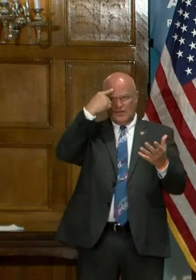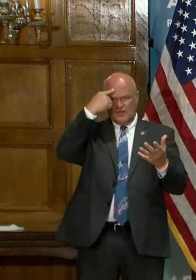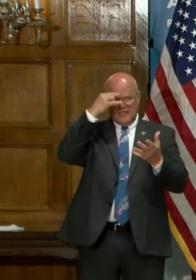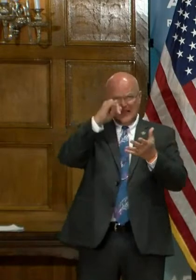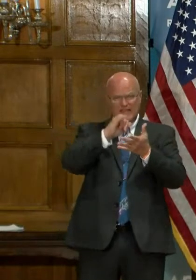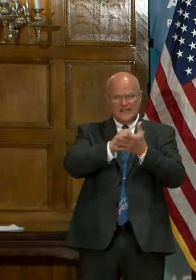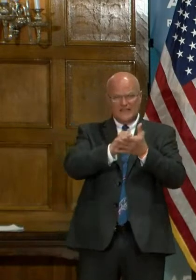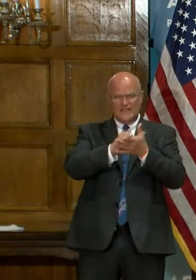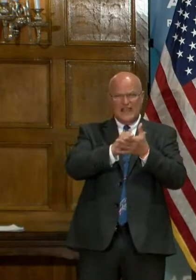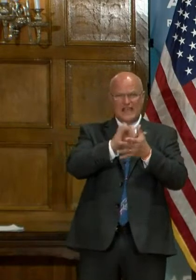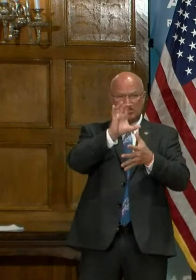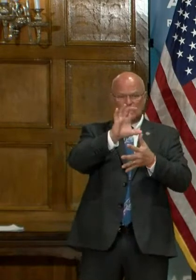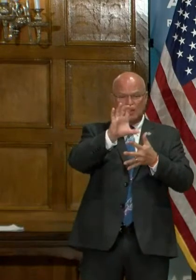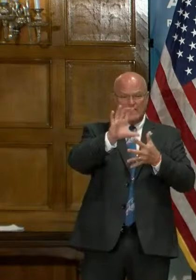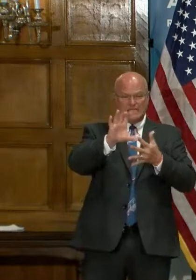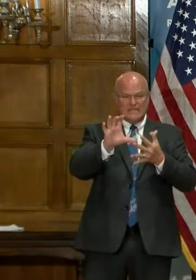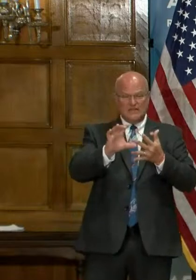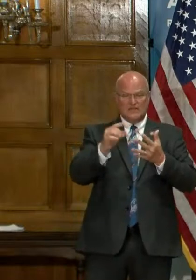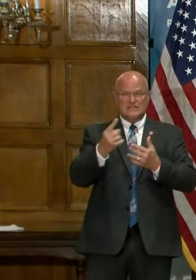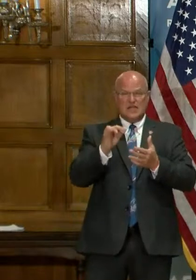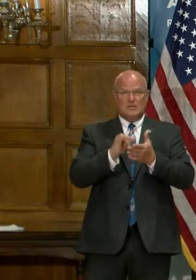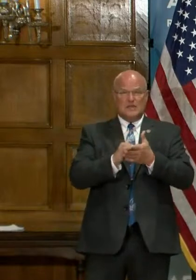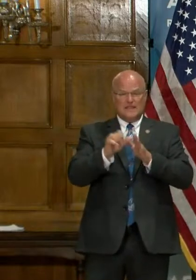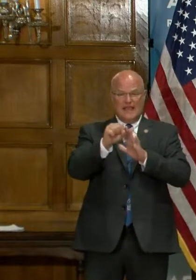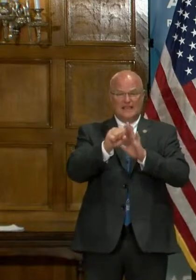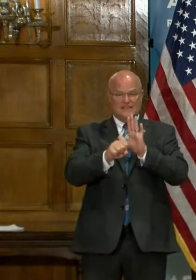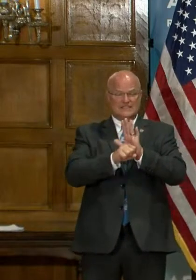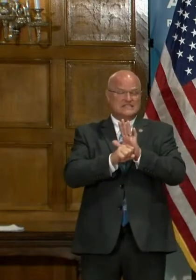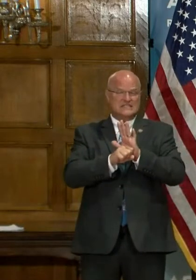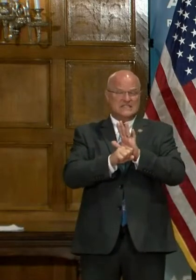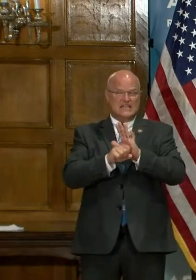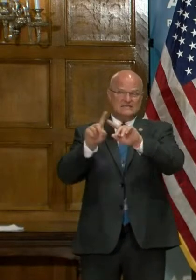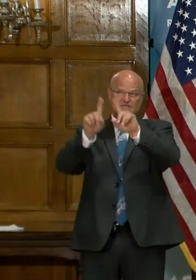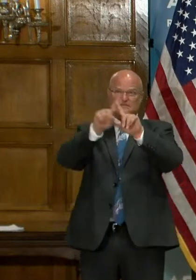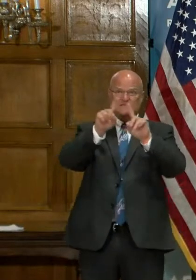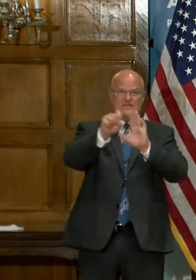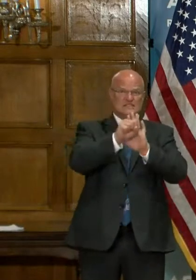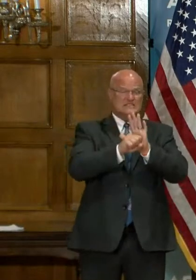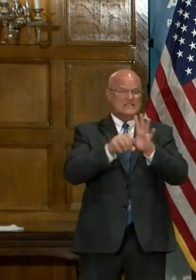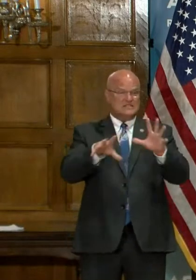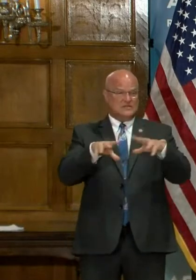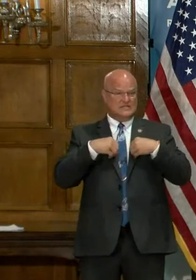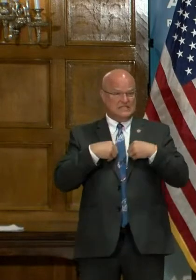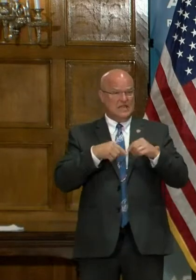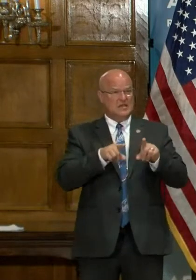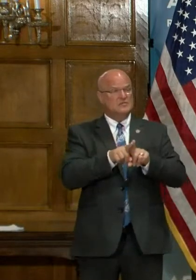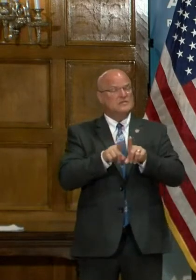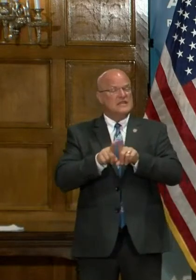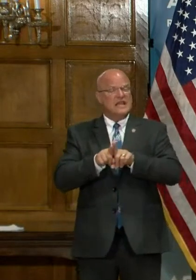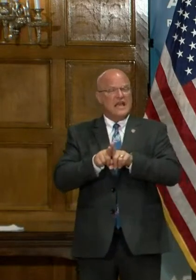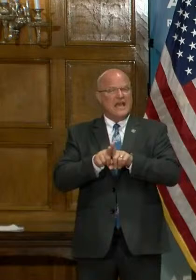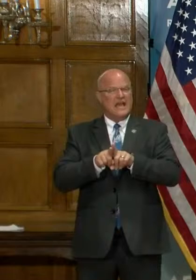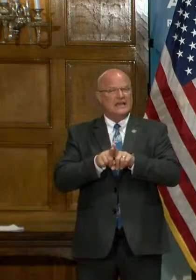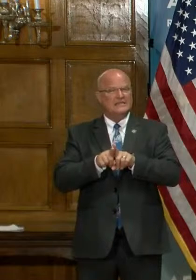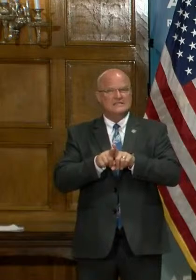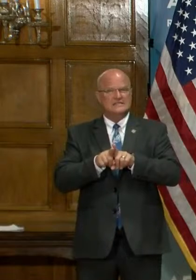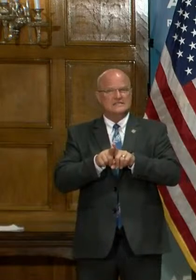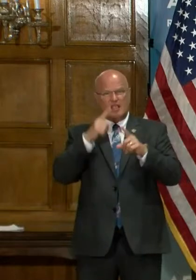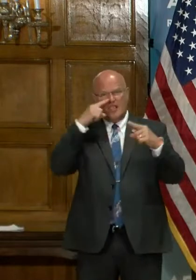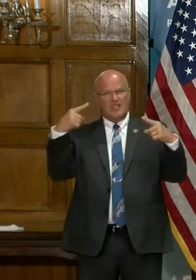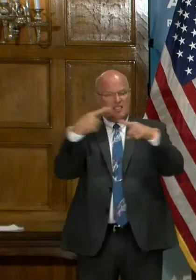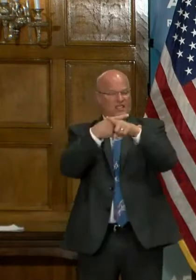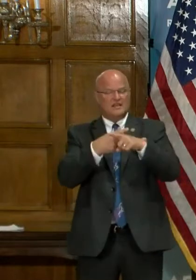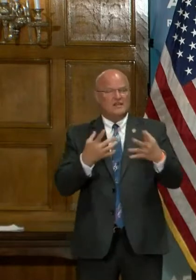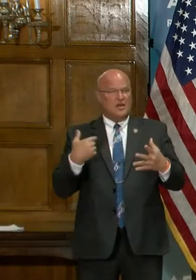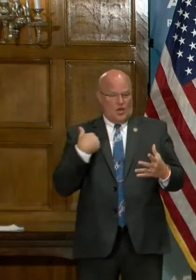gating criteria is something that the states are accepting as sacrosanct.